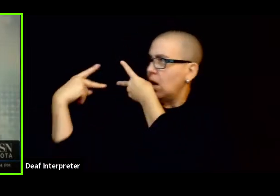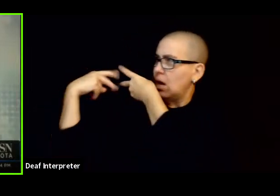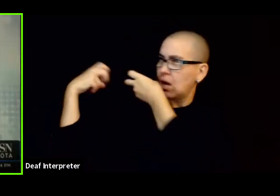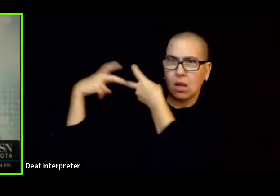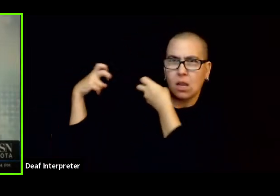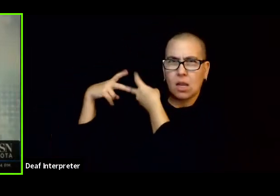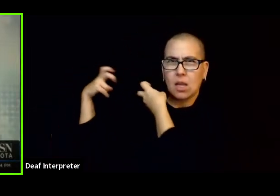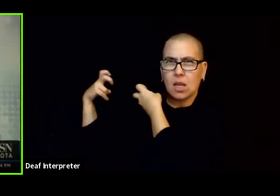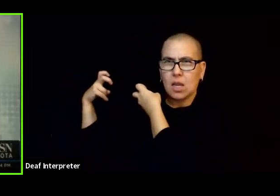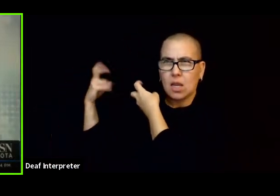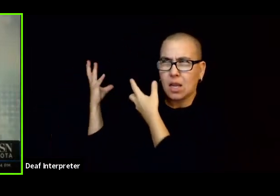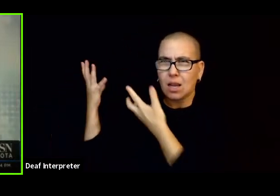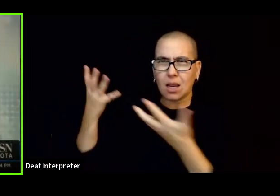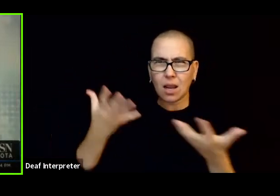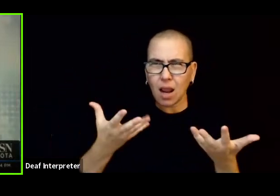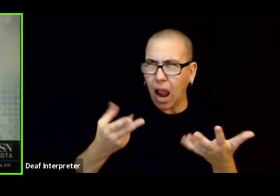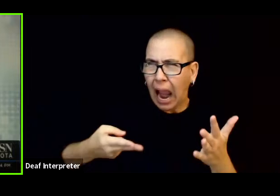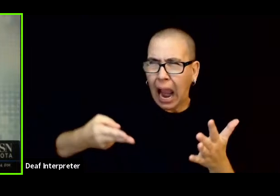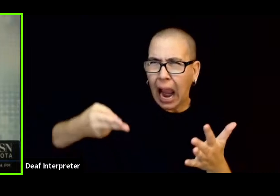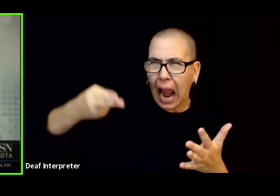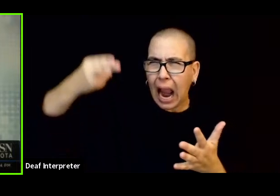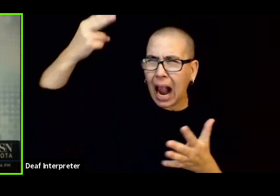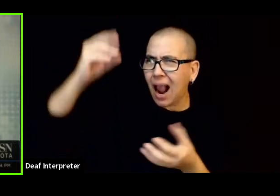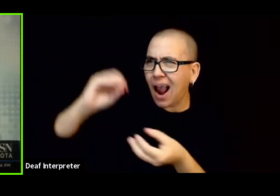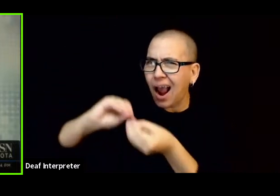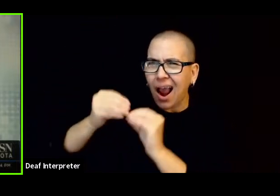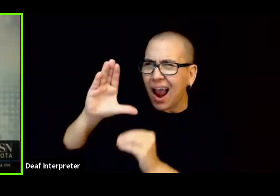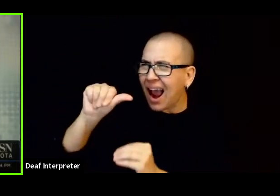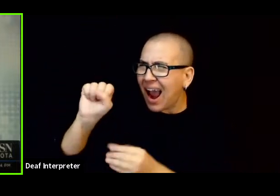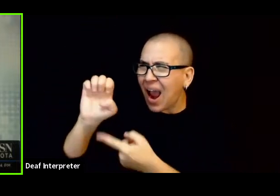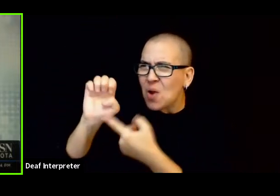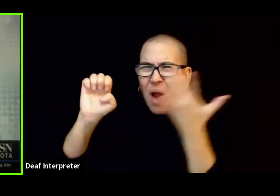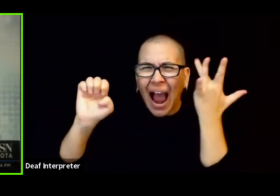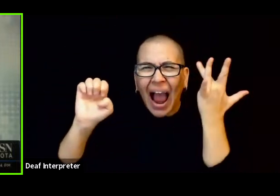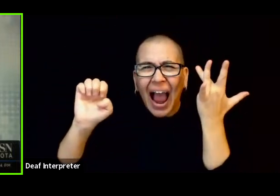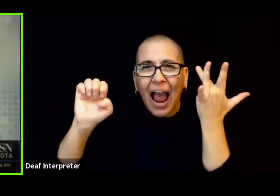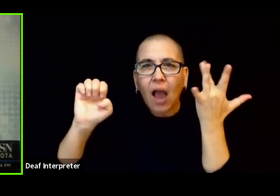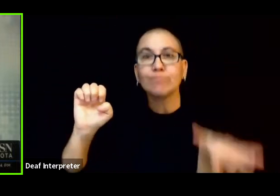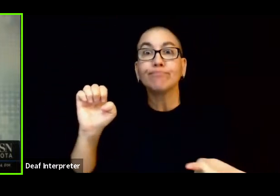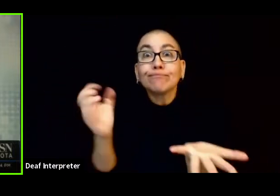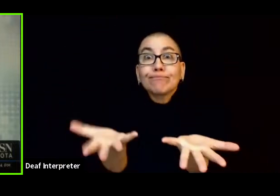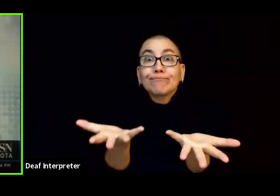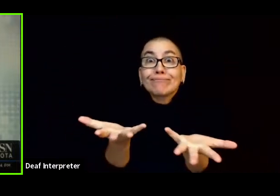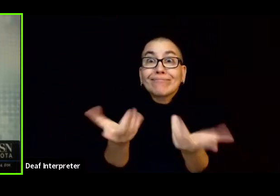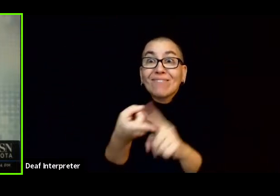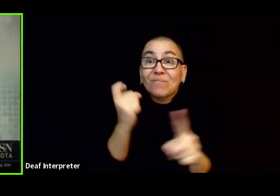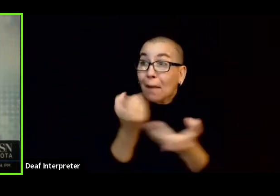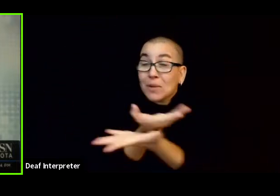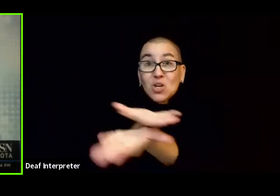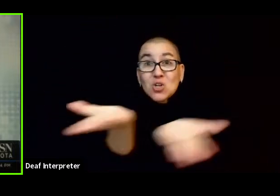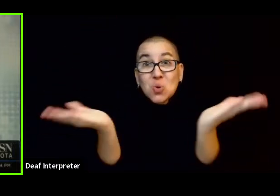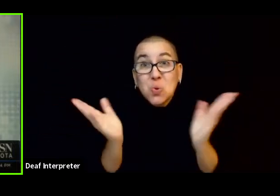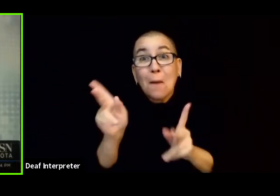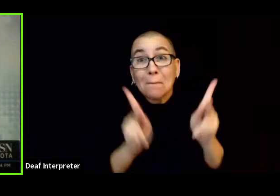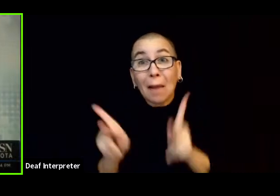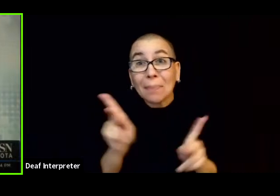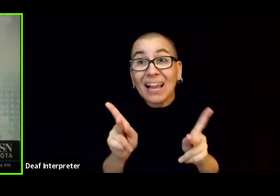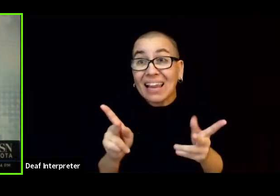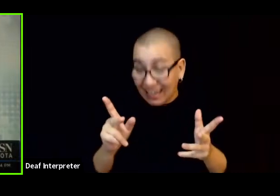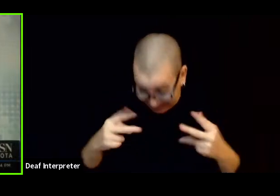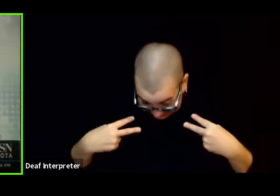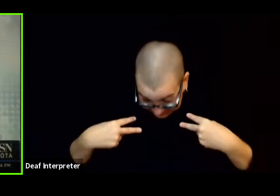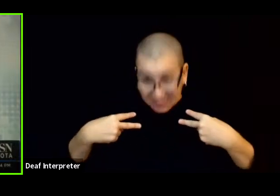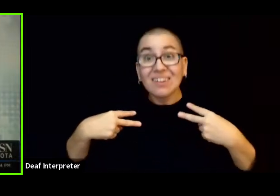people to take this seriously and to make some changes so that we can get ahead of this and not be